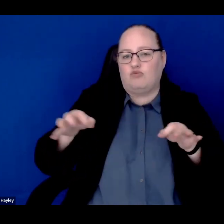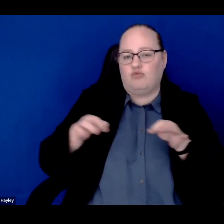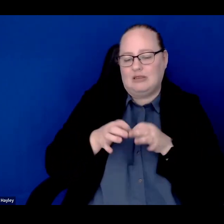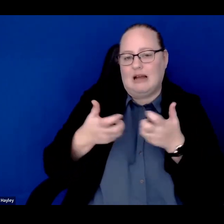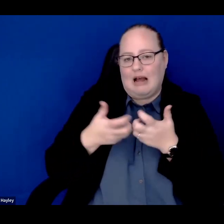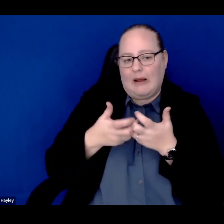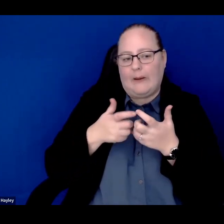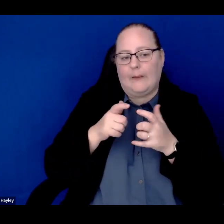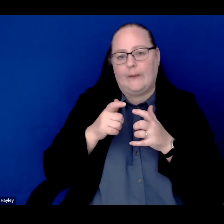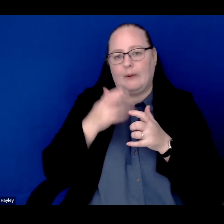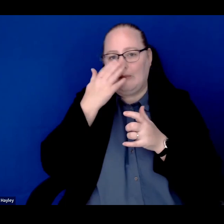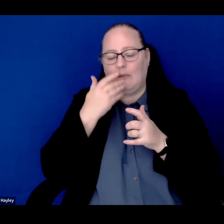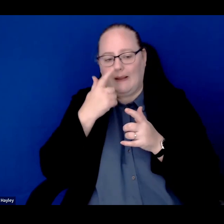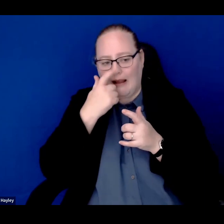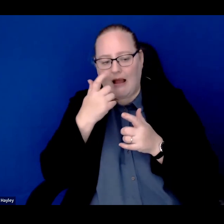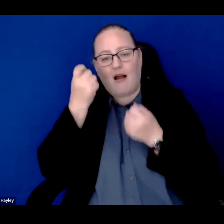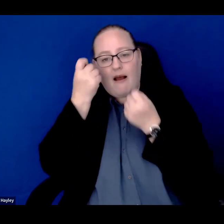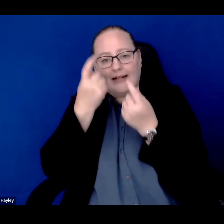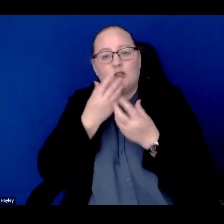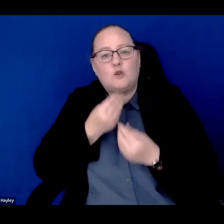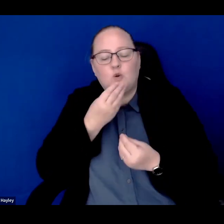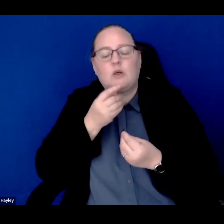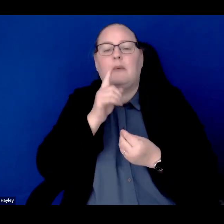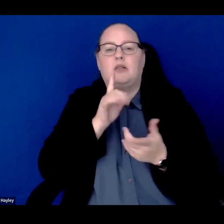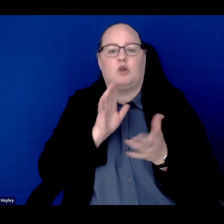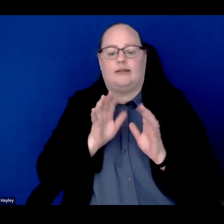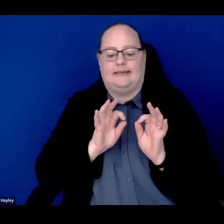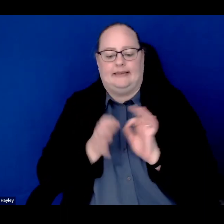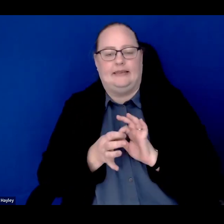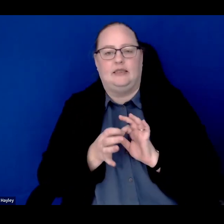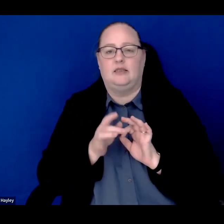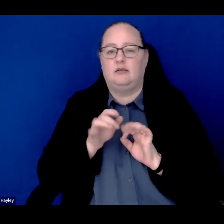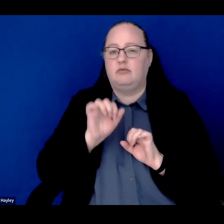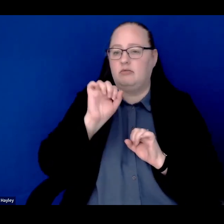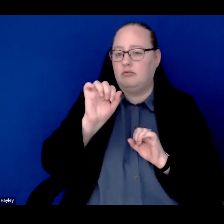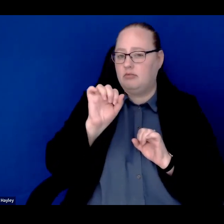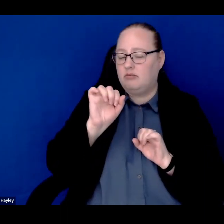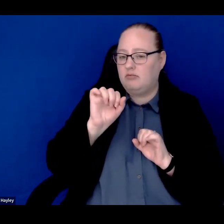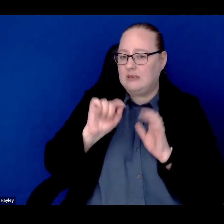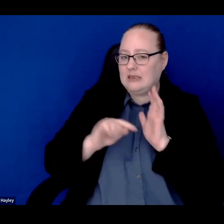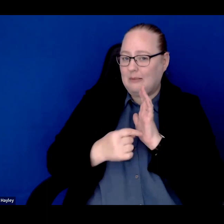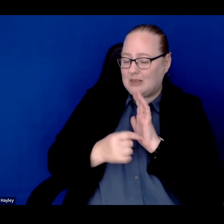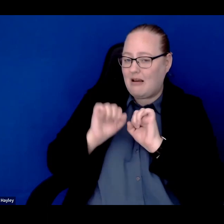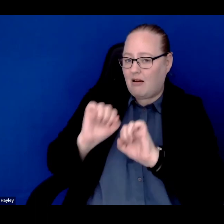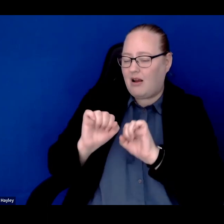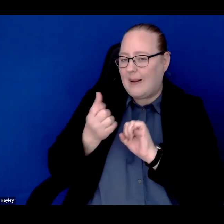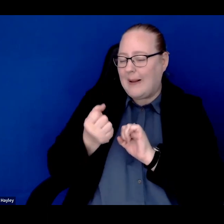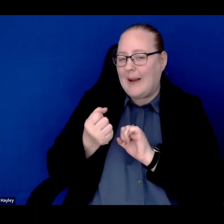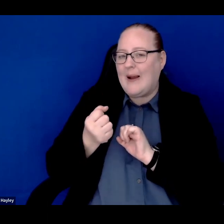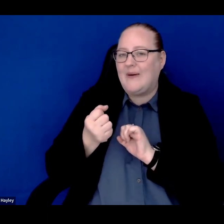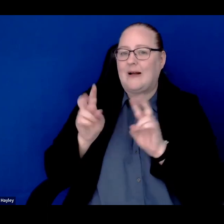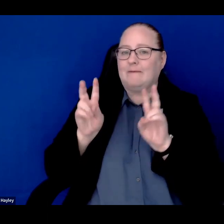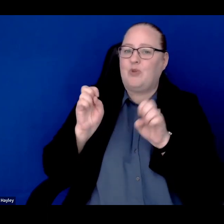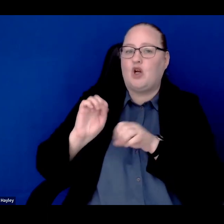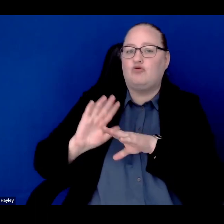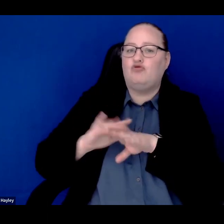come across examples of degrowth or post-growth kind of greenwashing? And any ideas on